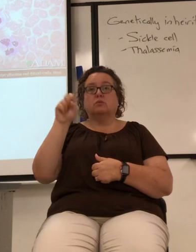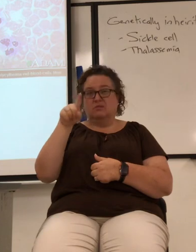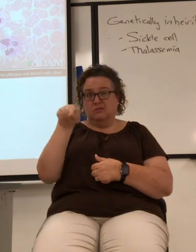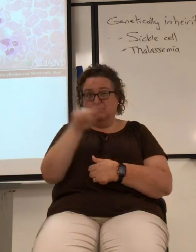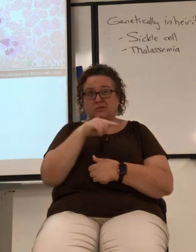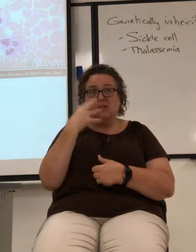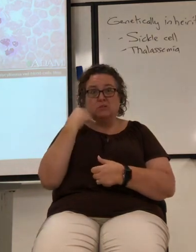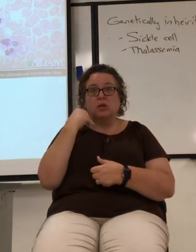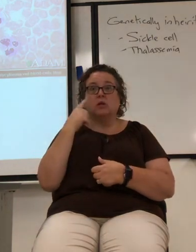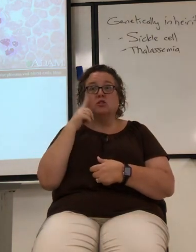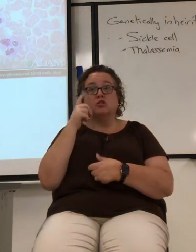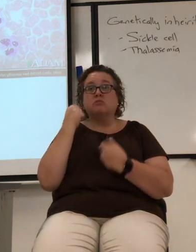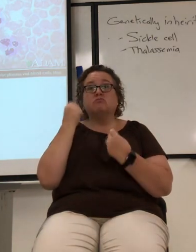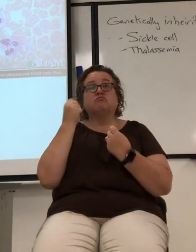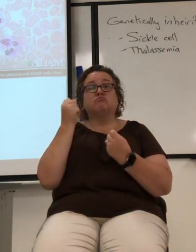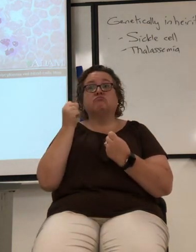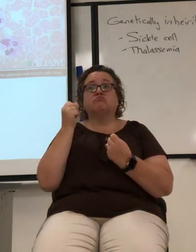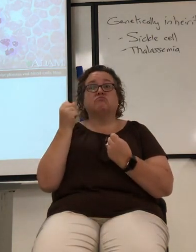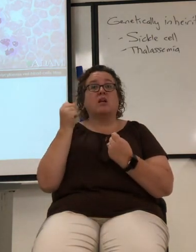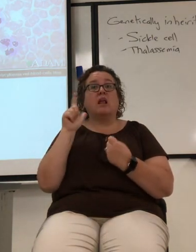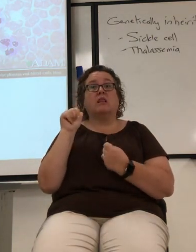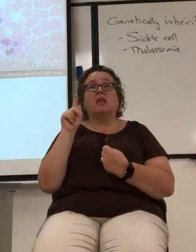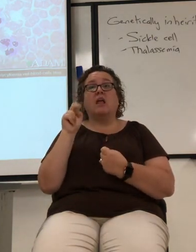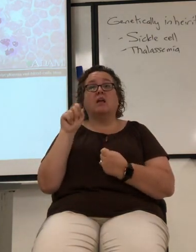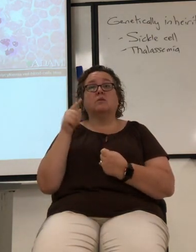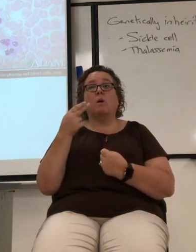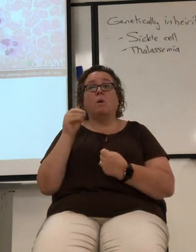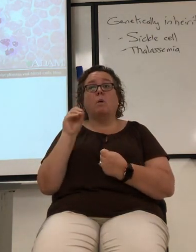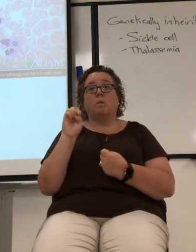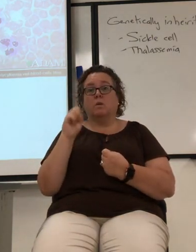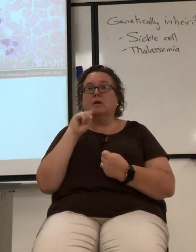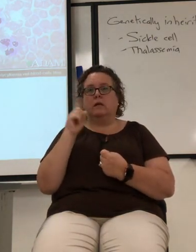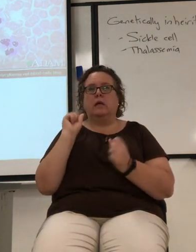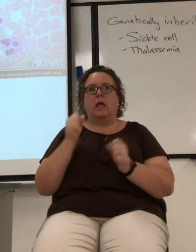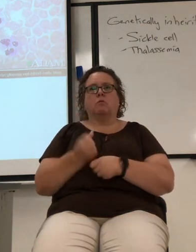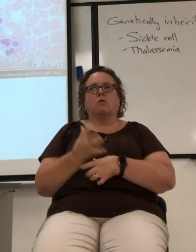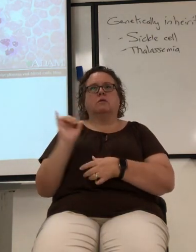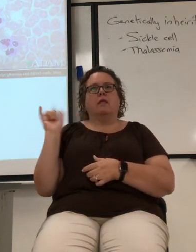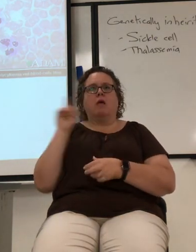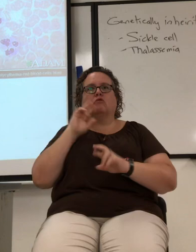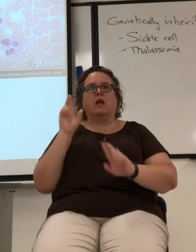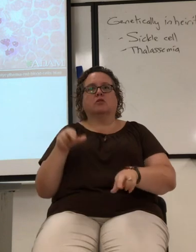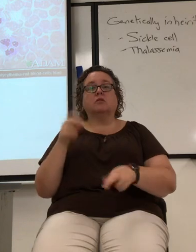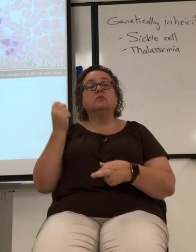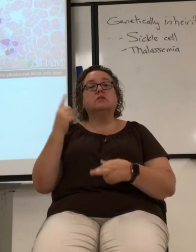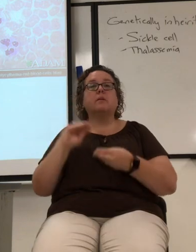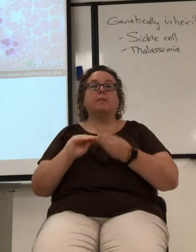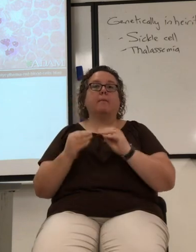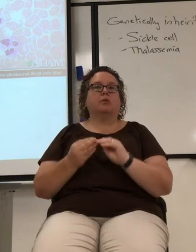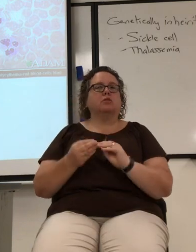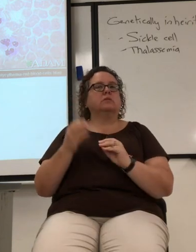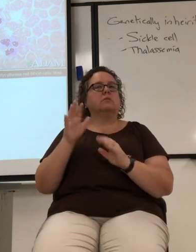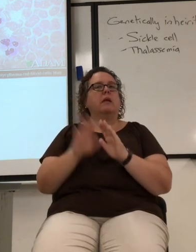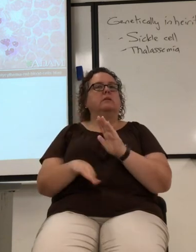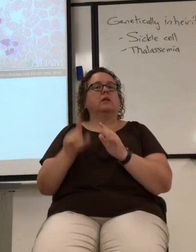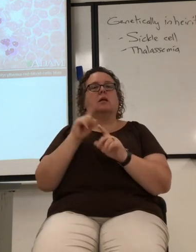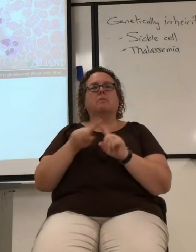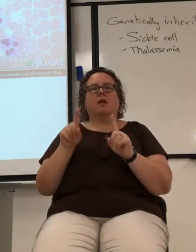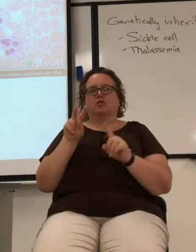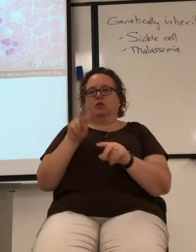Tahoe, can elicit this reaction. So here's some numbers, basically, but just kind of